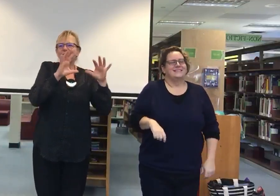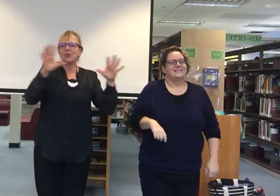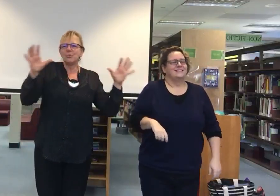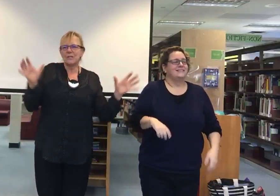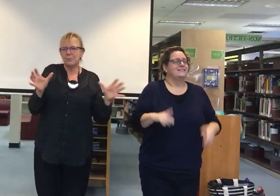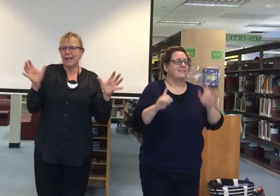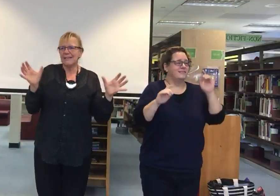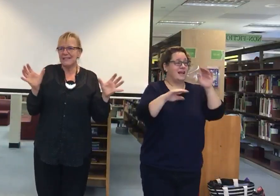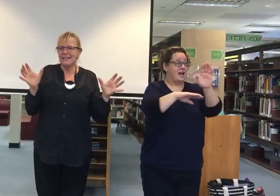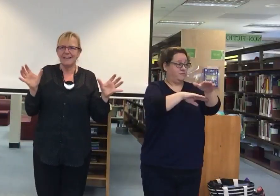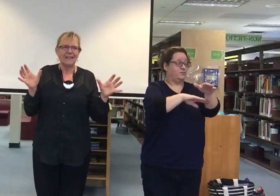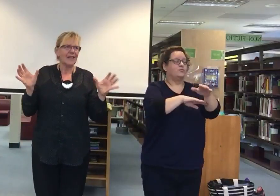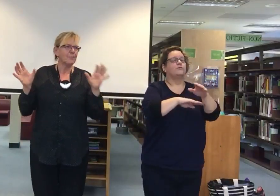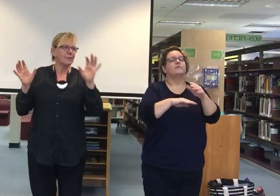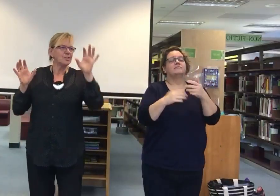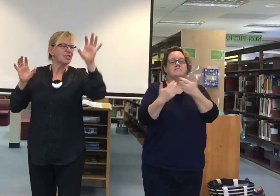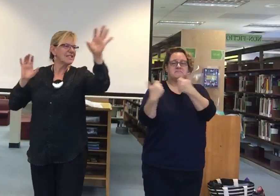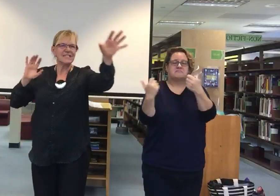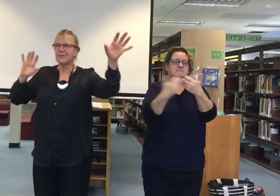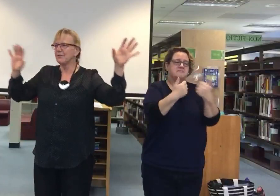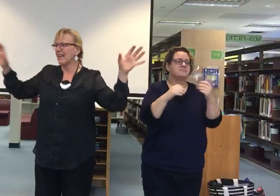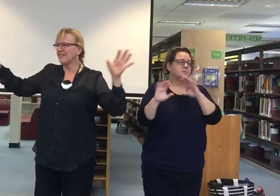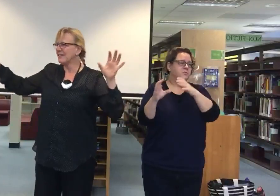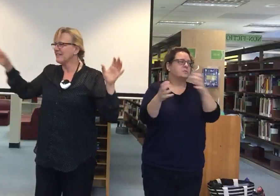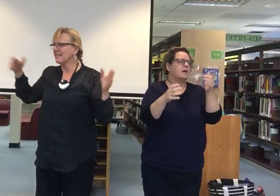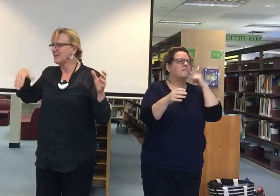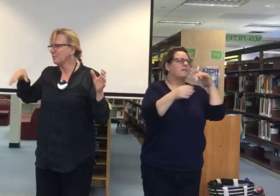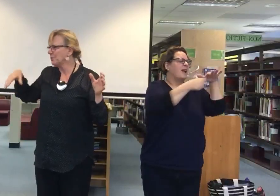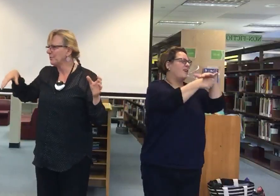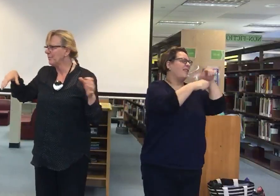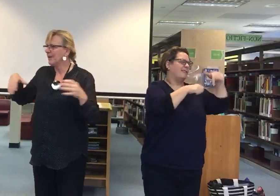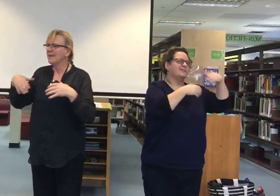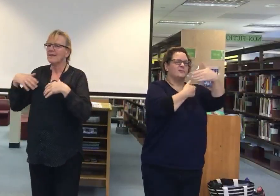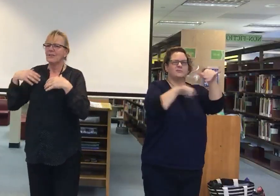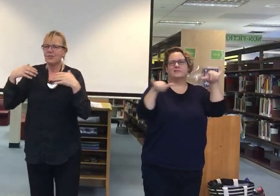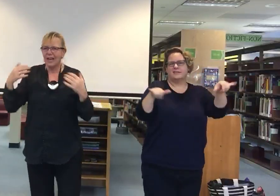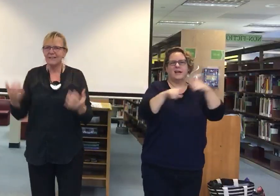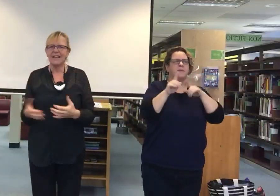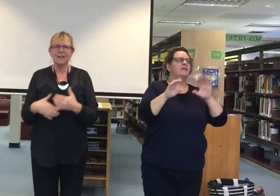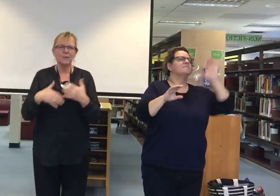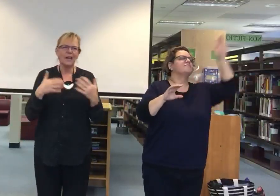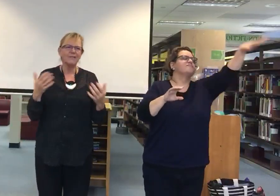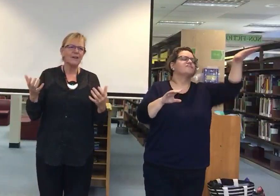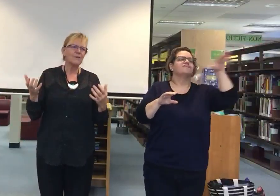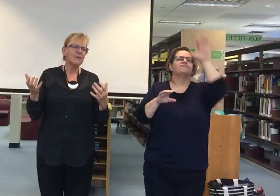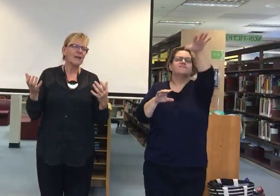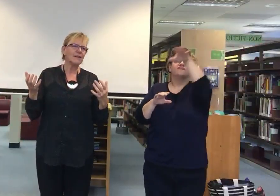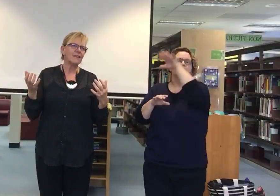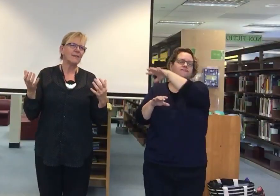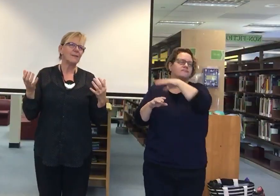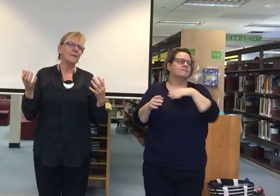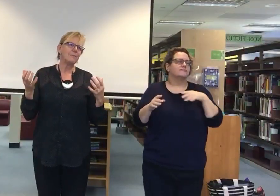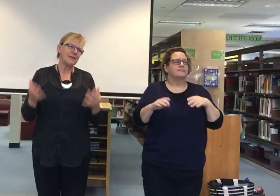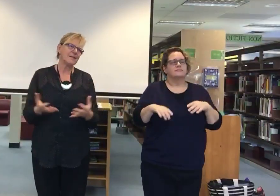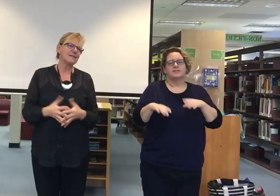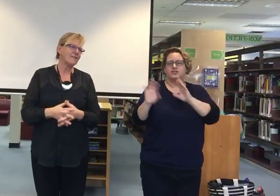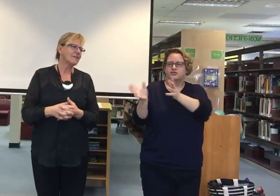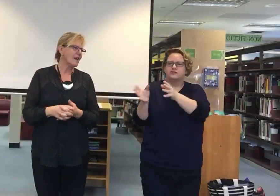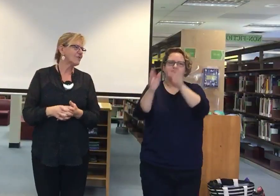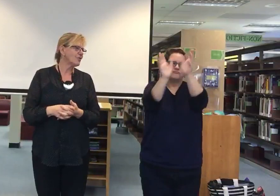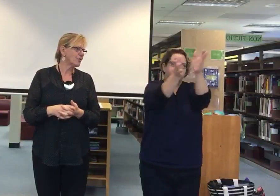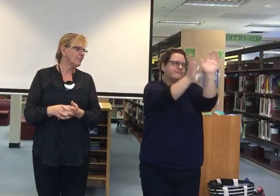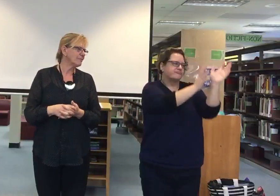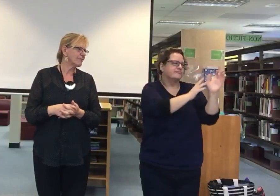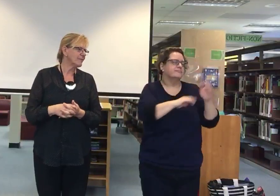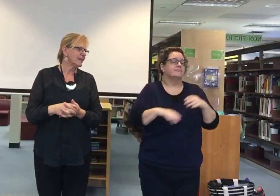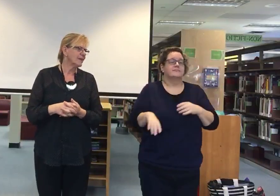So this afternoon we'll split, and probably just in different areas in this room, chat together. And the basis of